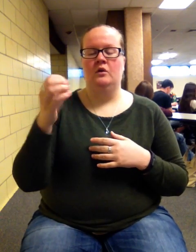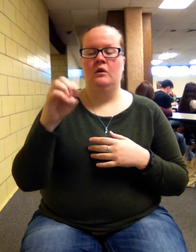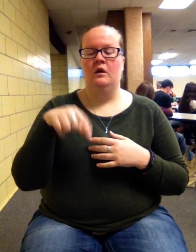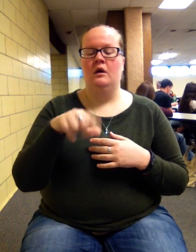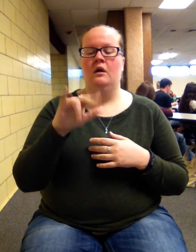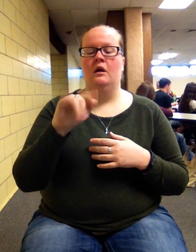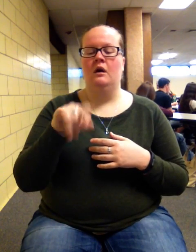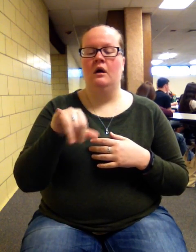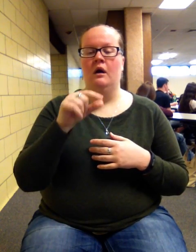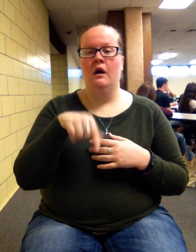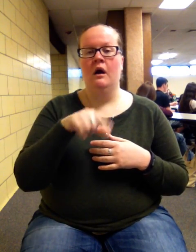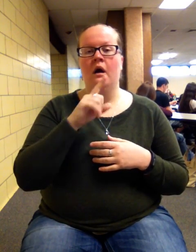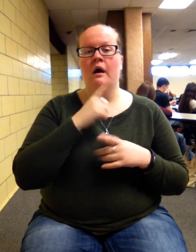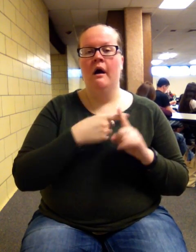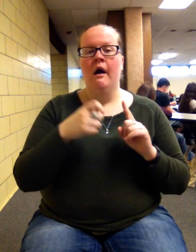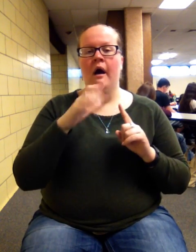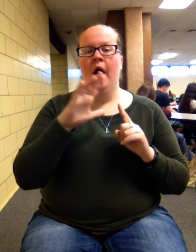company's standpoint only.